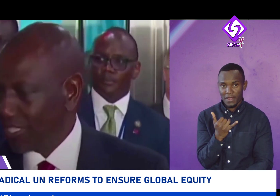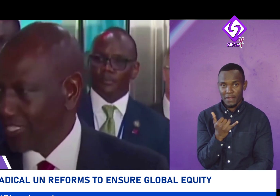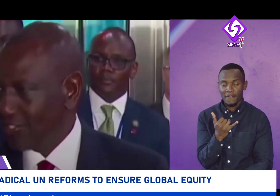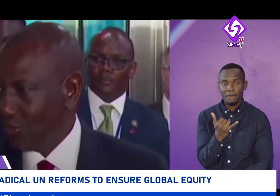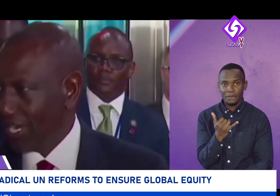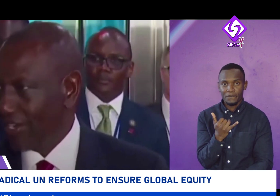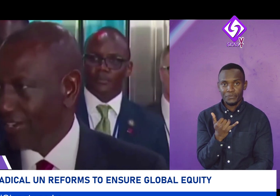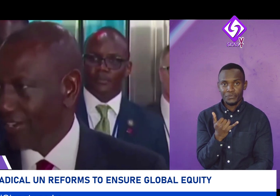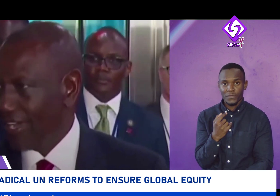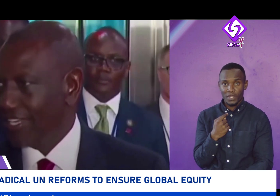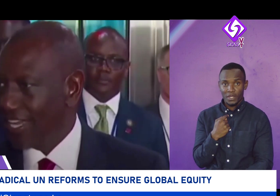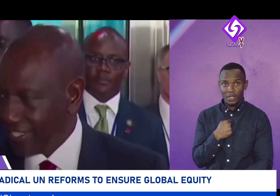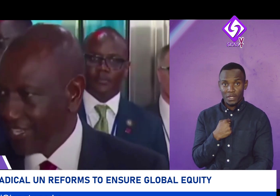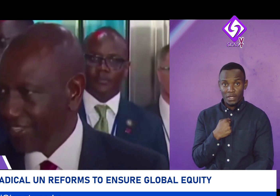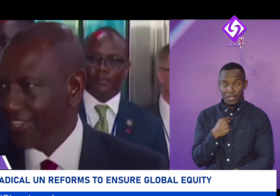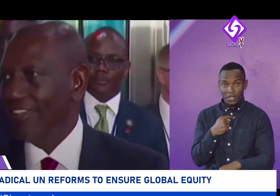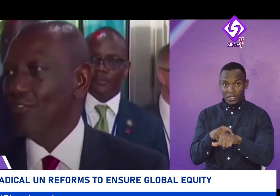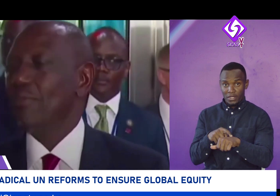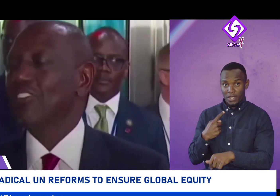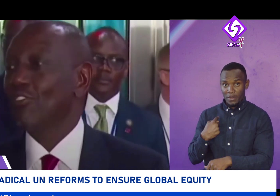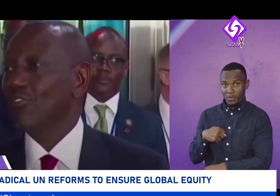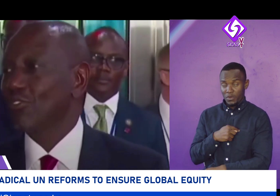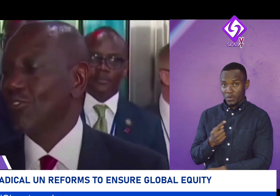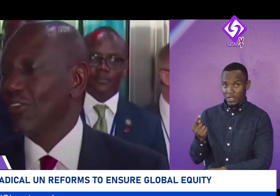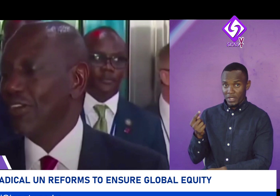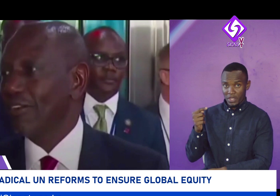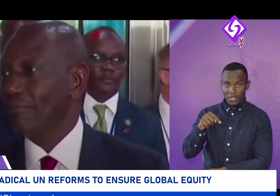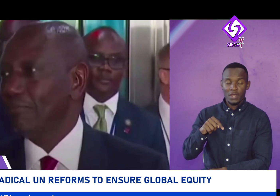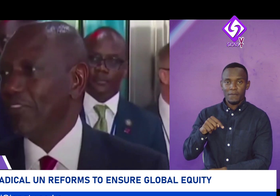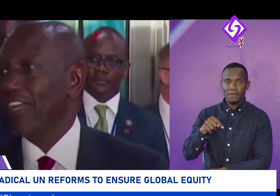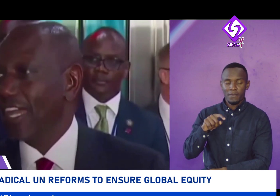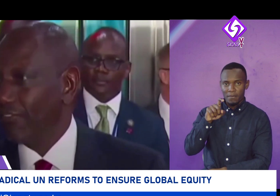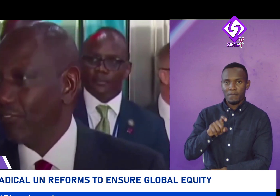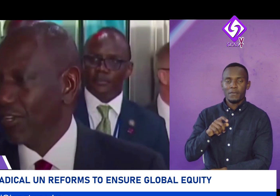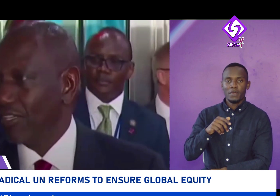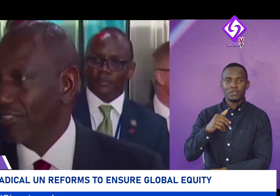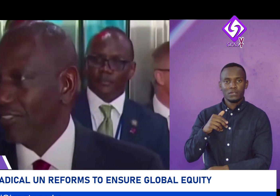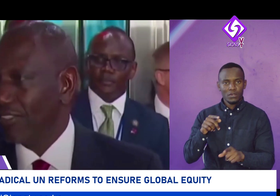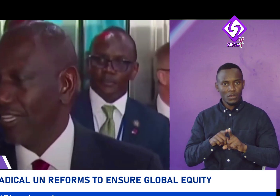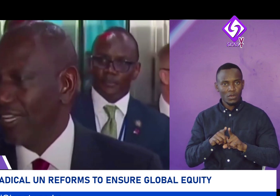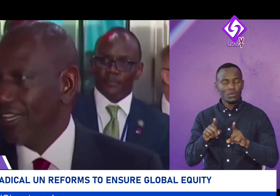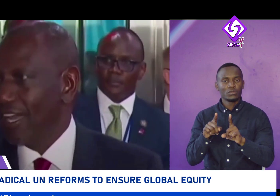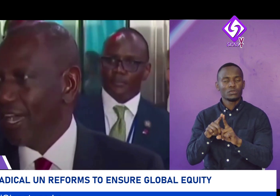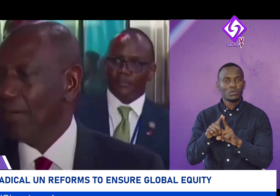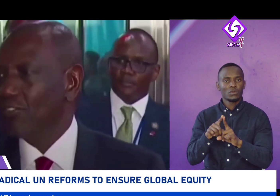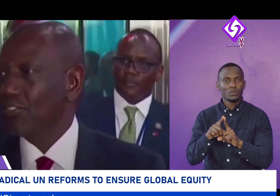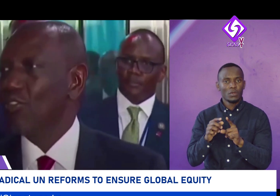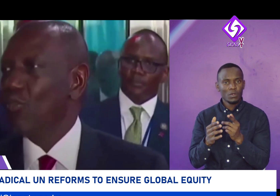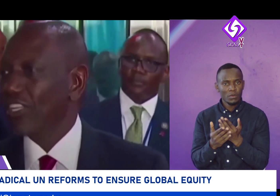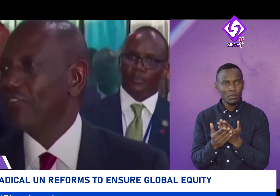to this UN at the 80th, we must also be very careful about what